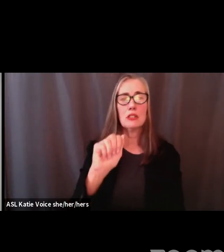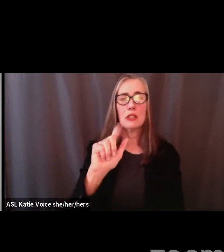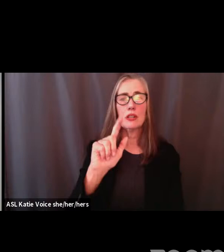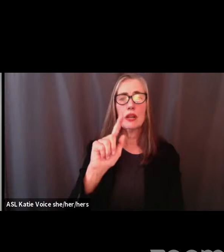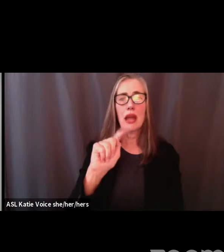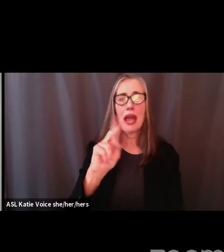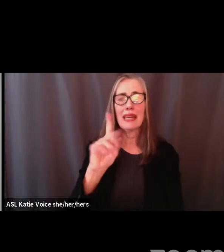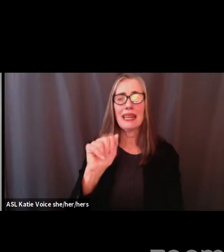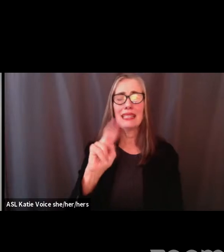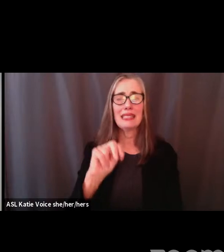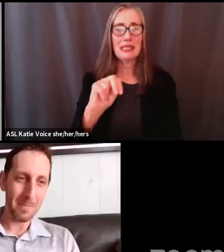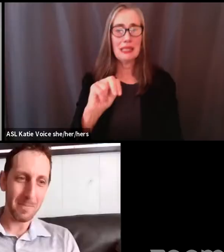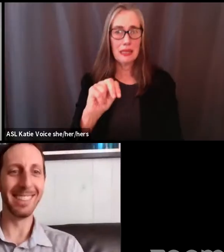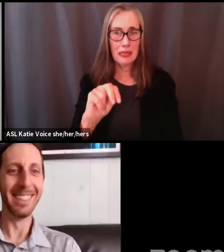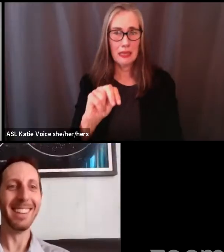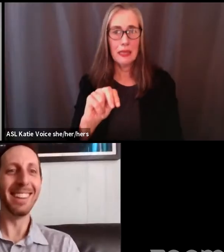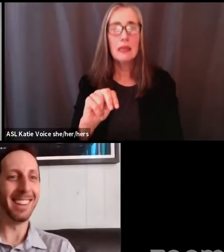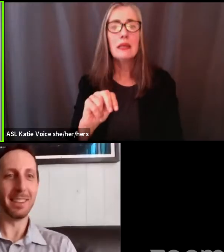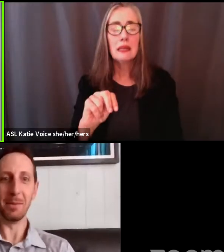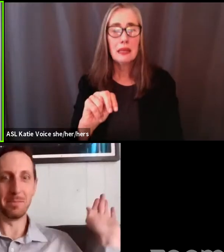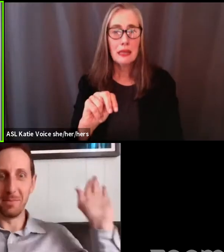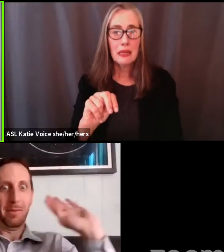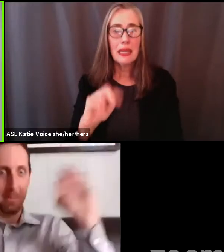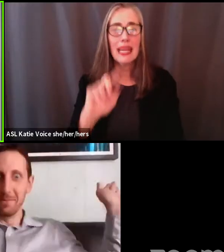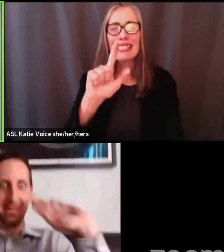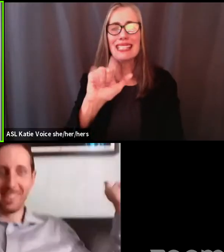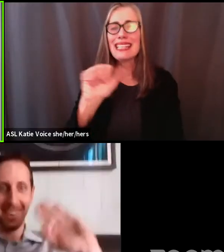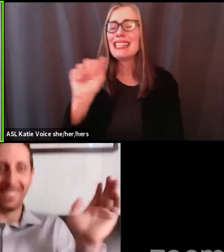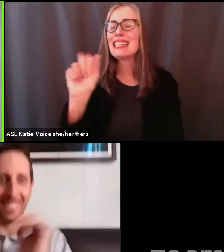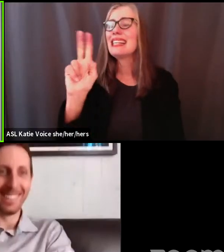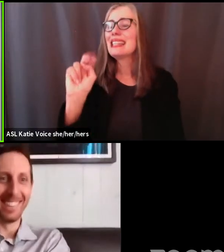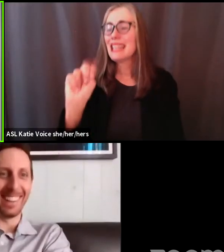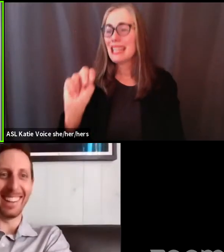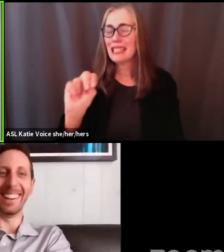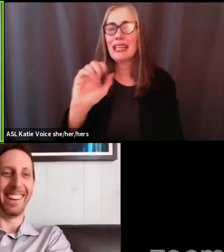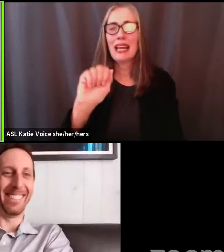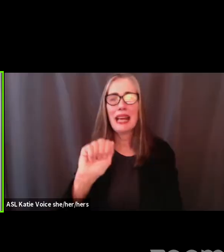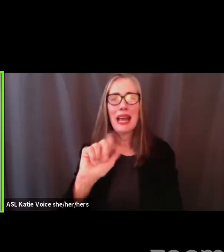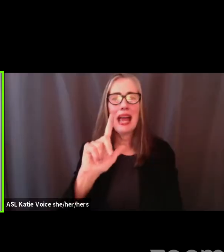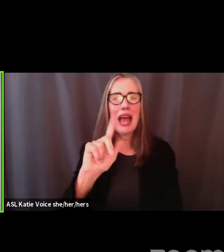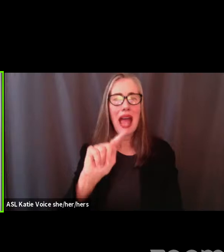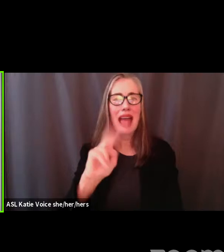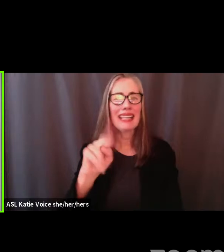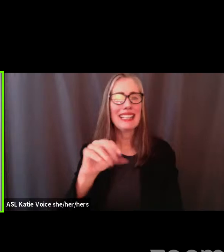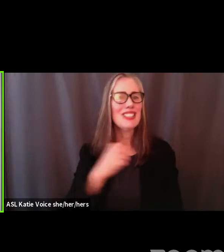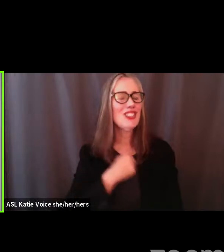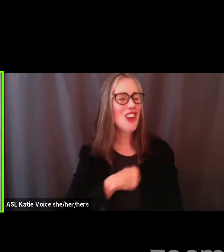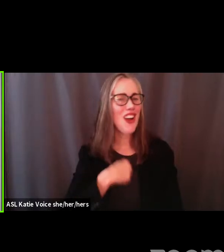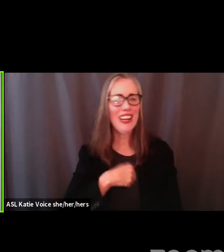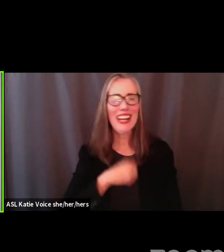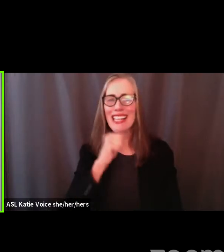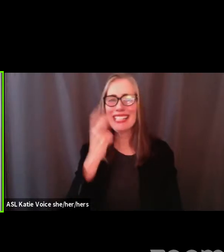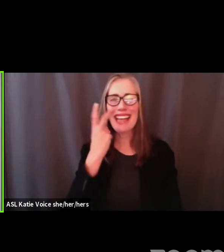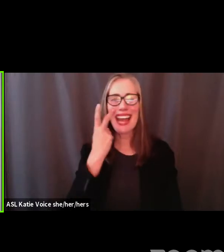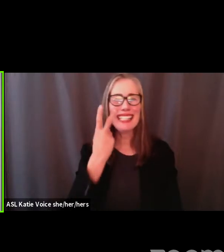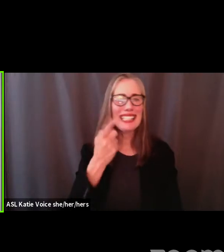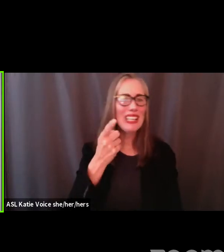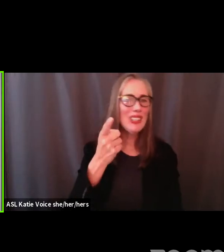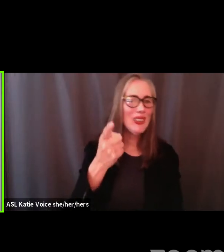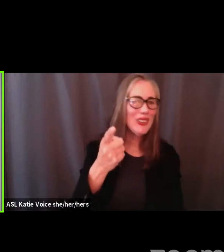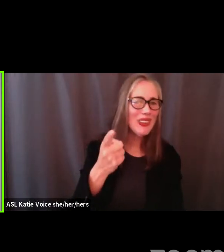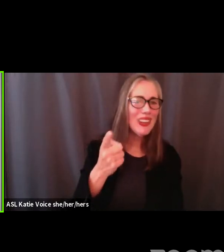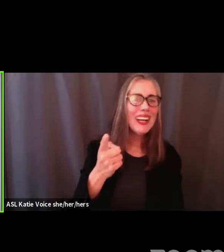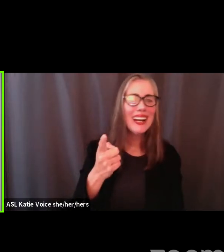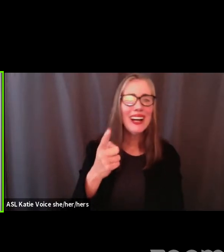It's Lynn Atkins. Oh, Lynn Atkins. Sorry, I didn't think I had seen you, David. All right,